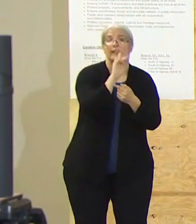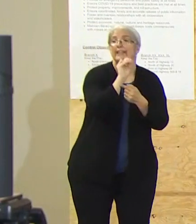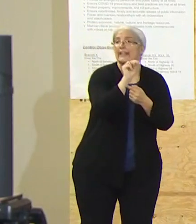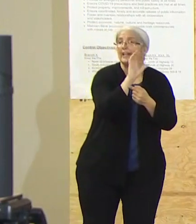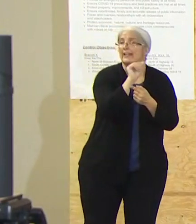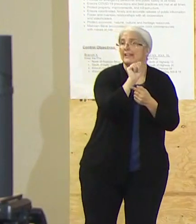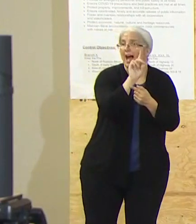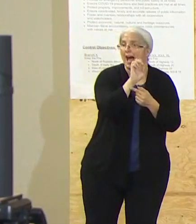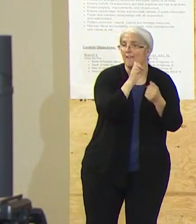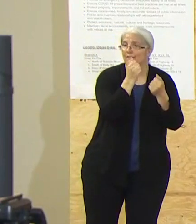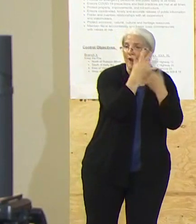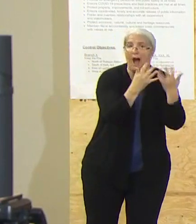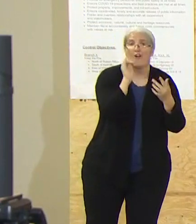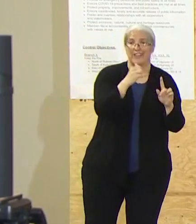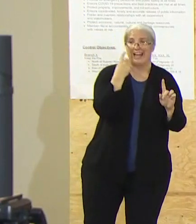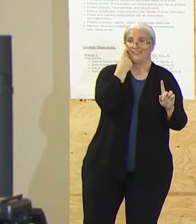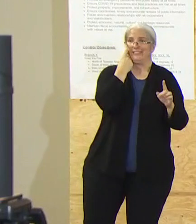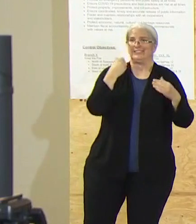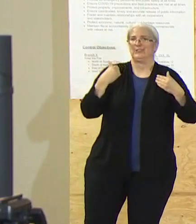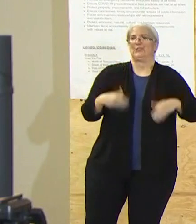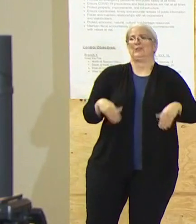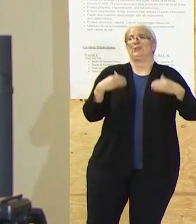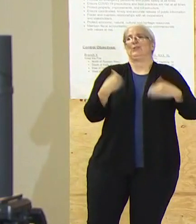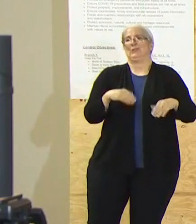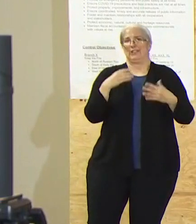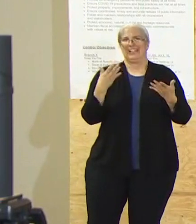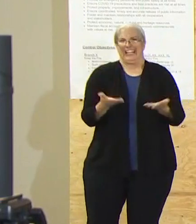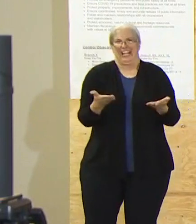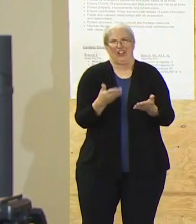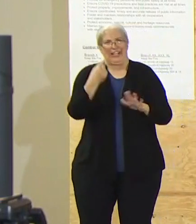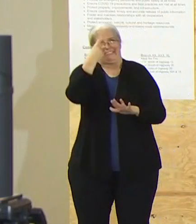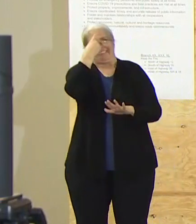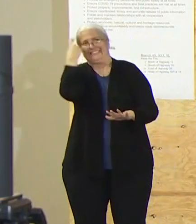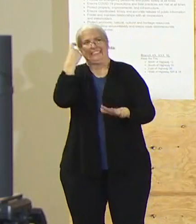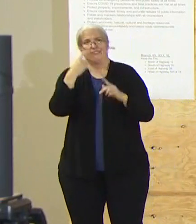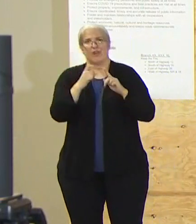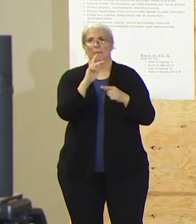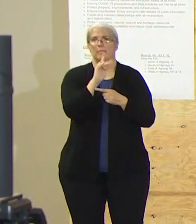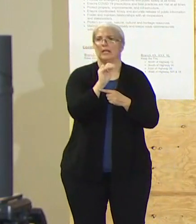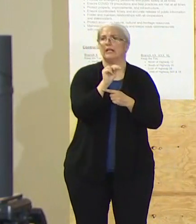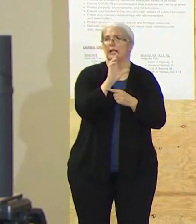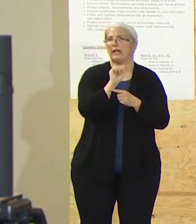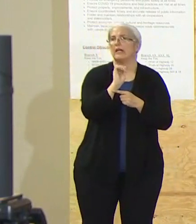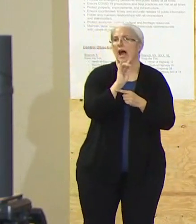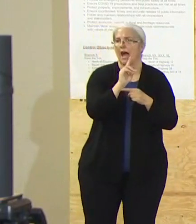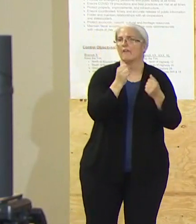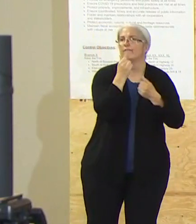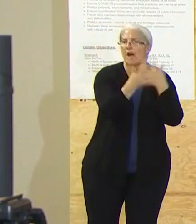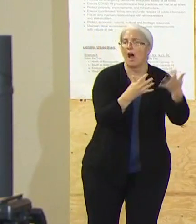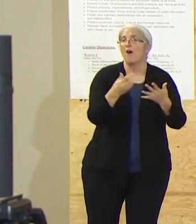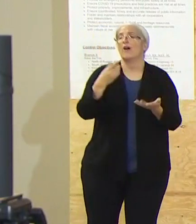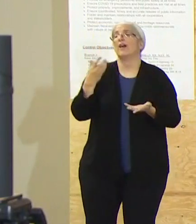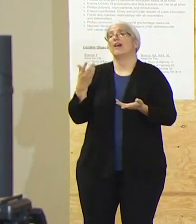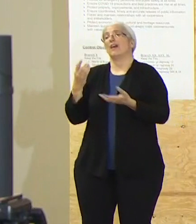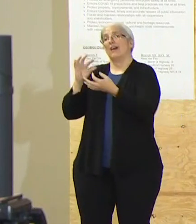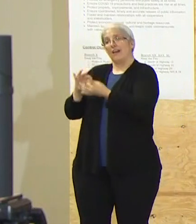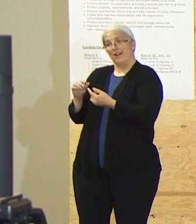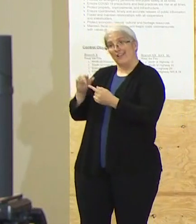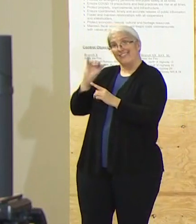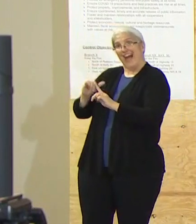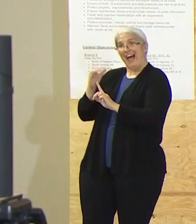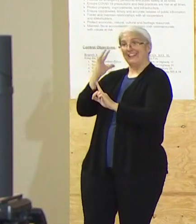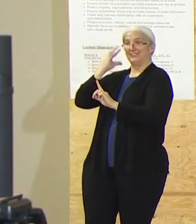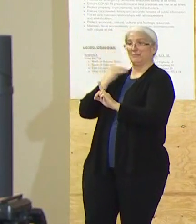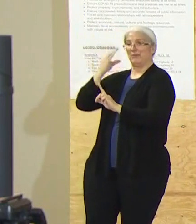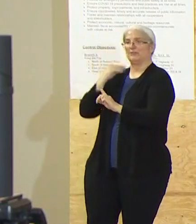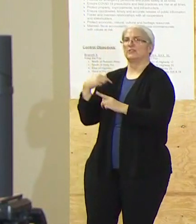to folks up here in this region. And so as a consequence of that, we've developed stronger protocols, processes.